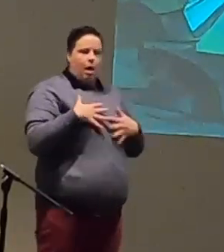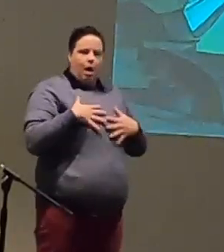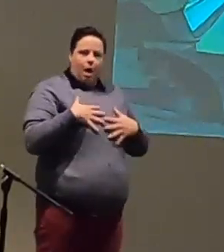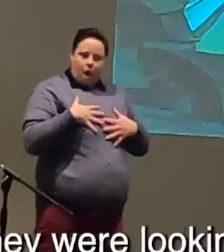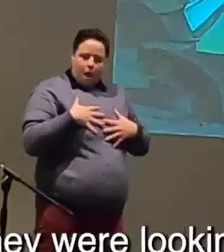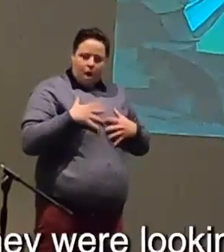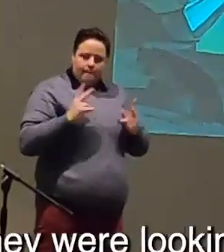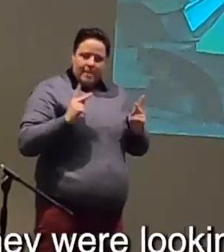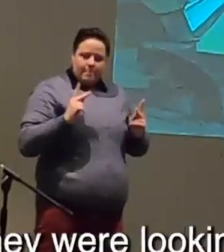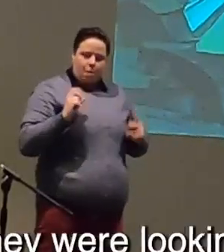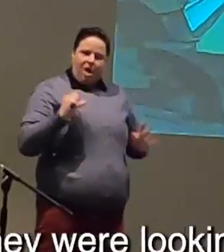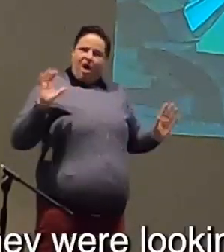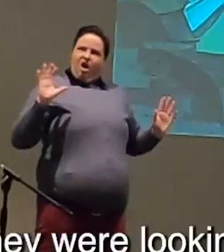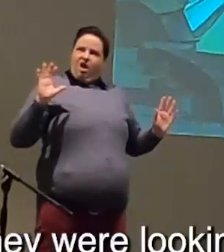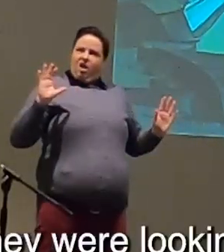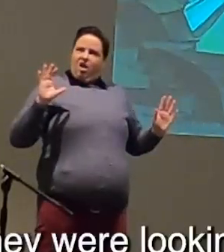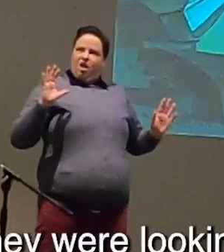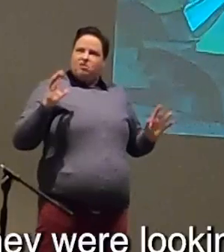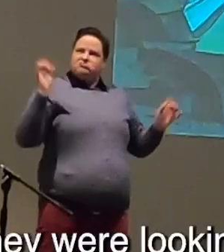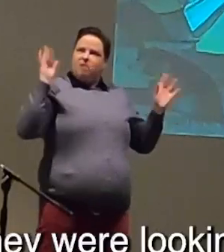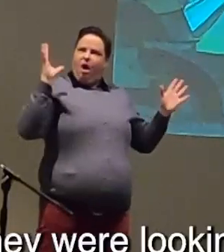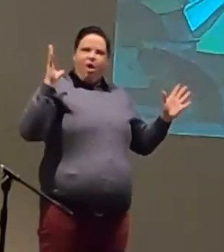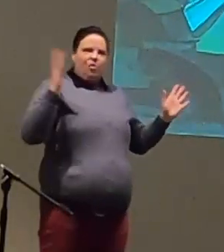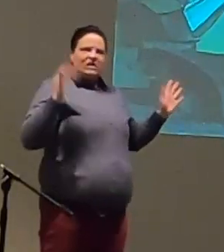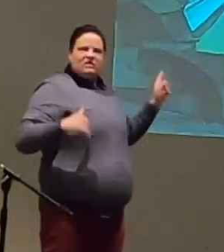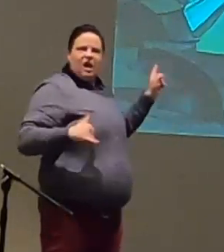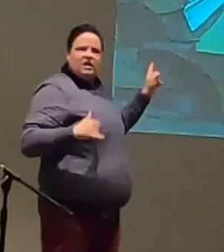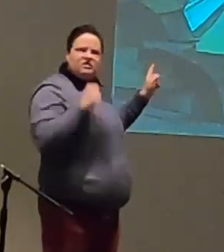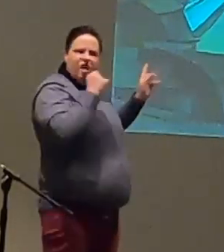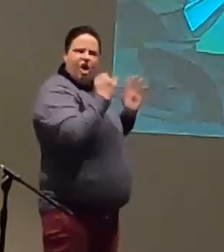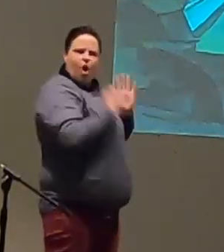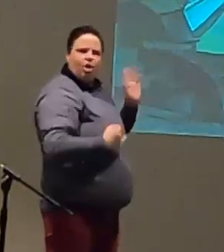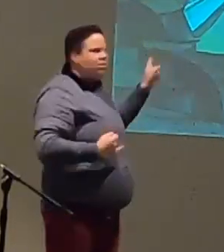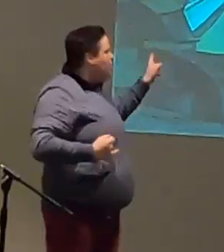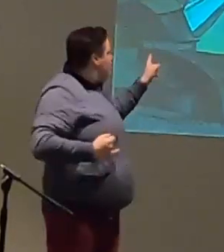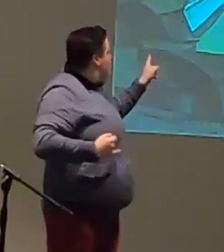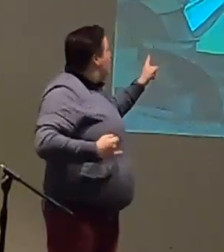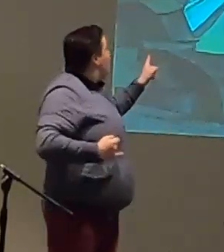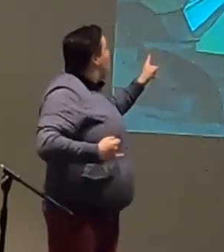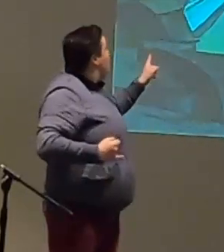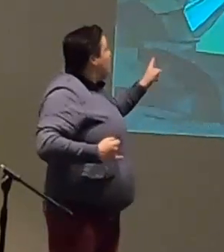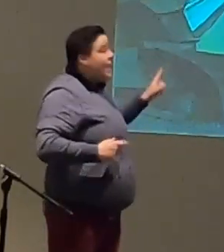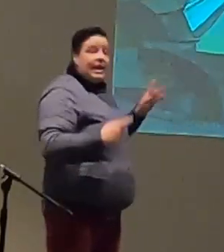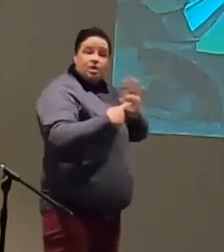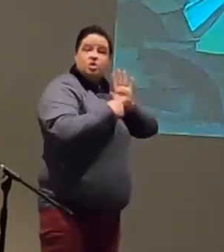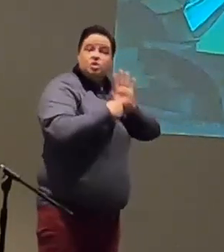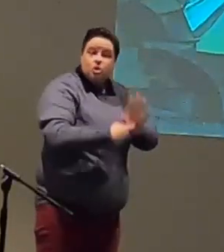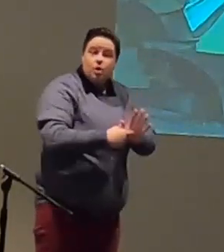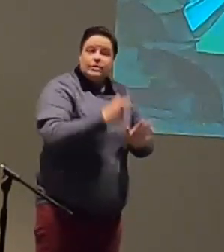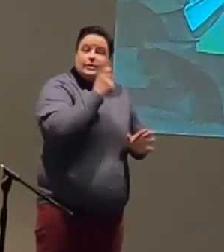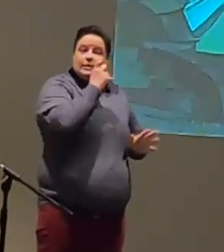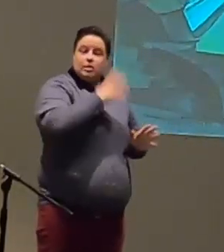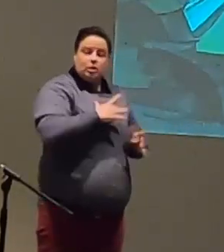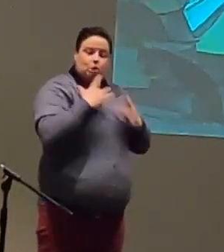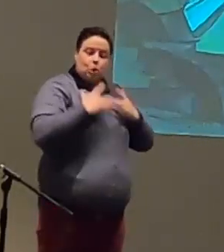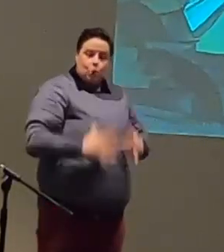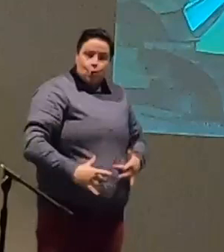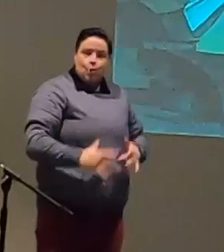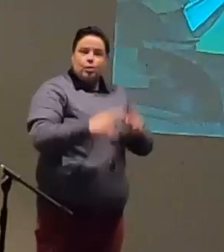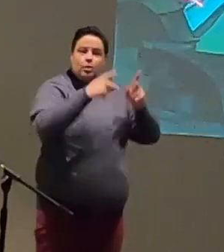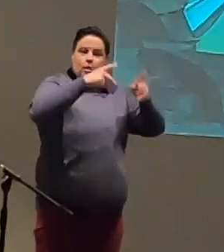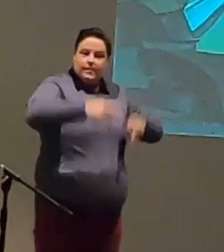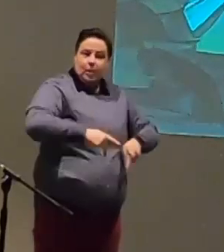were outraged. They were looking at this saying, what is this? This isn't art. It does depict this figure, a nude